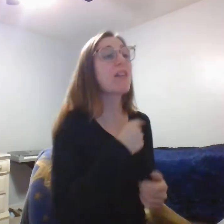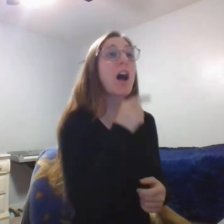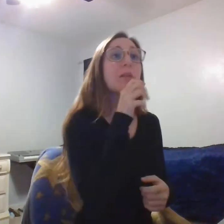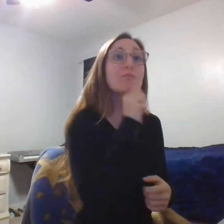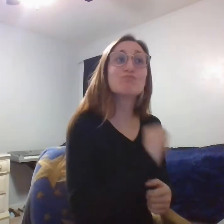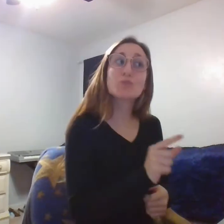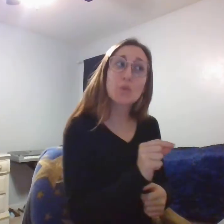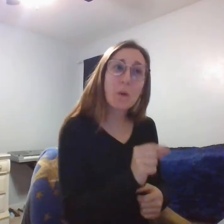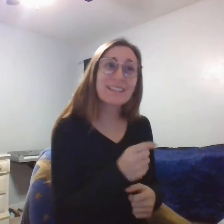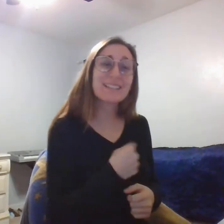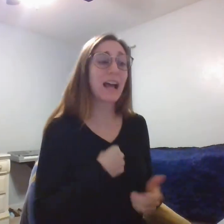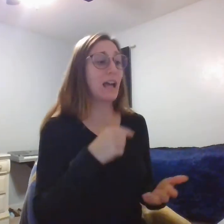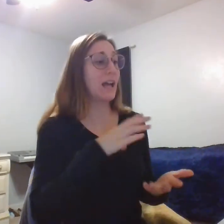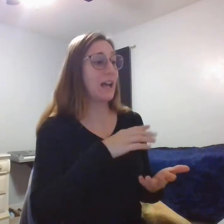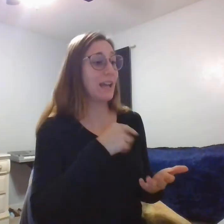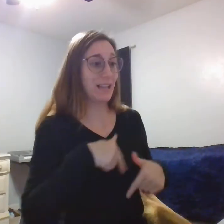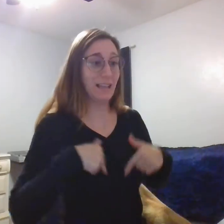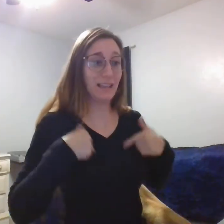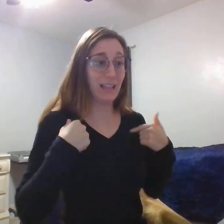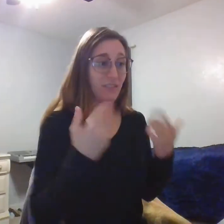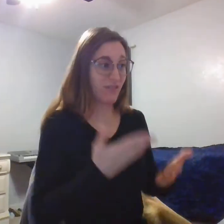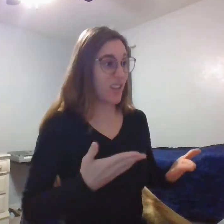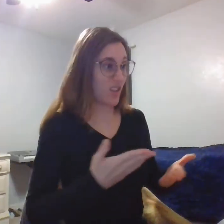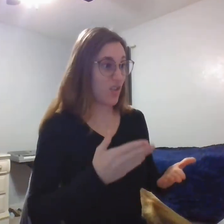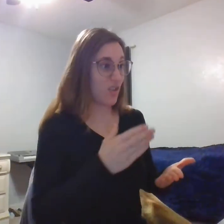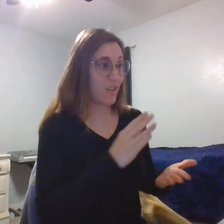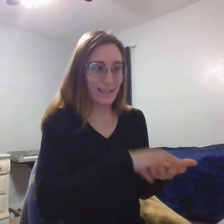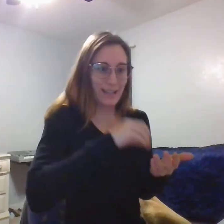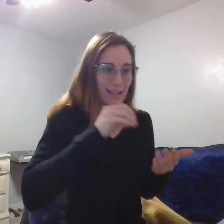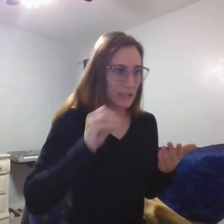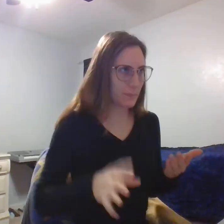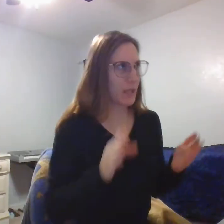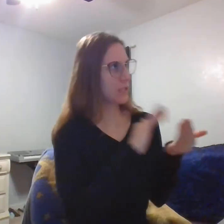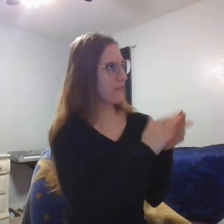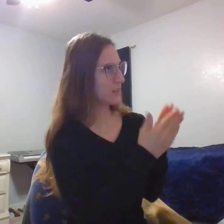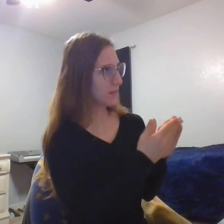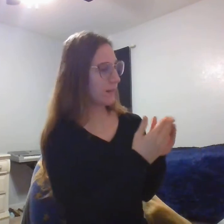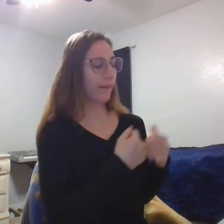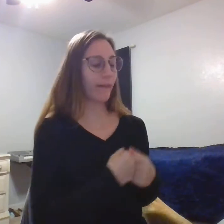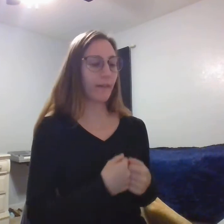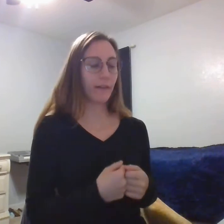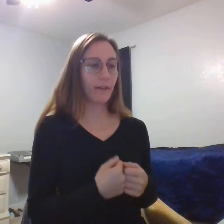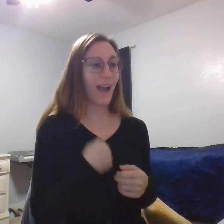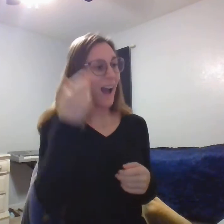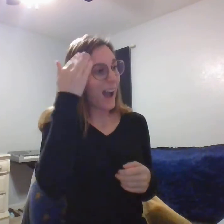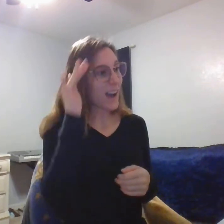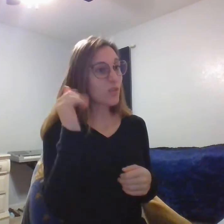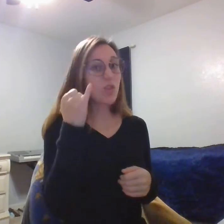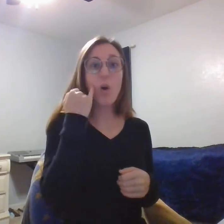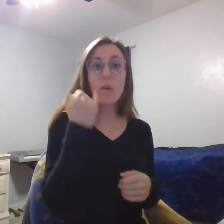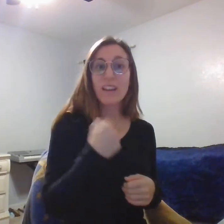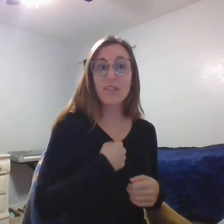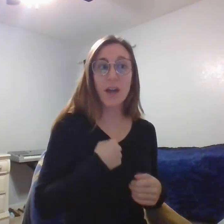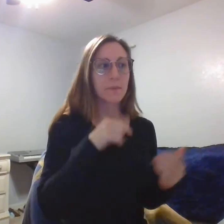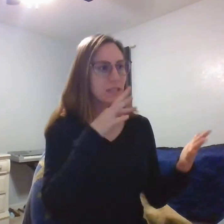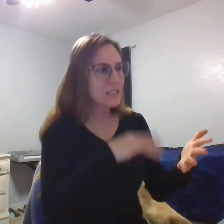most expensive city in the world. I don't know what I'm doing. I don't know if I'm studying the right thing because it's so white. And I don't know if I'm going to